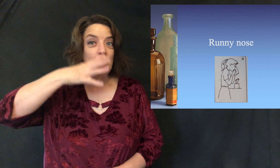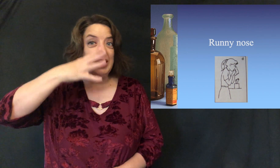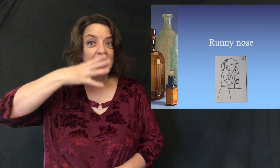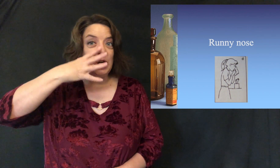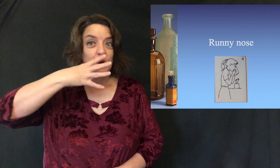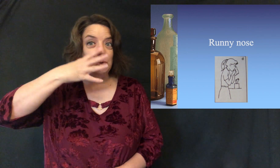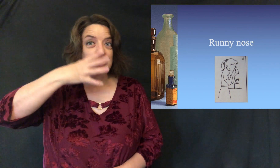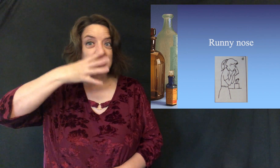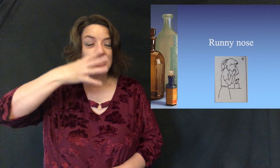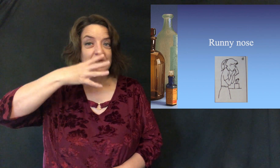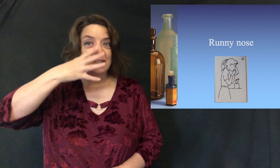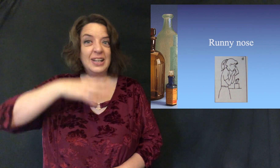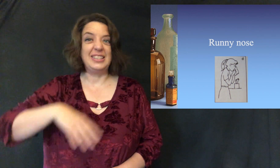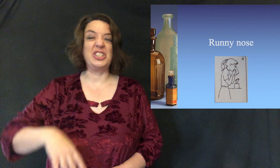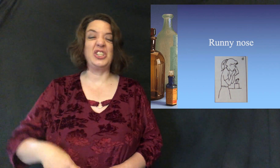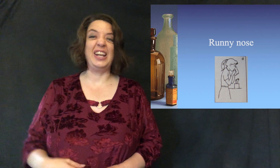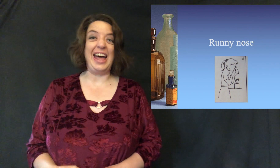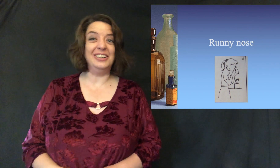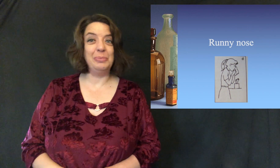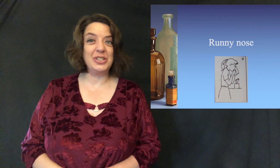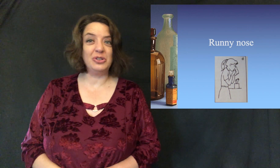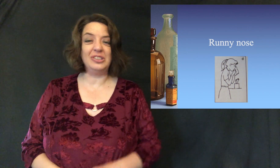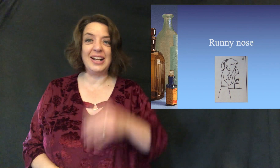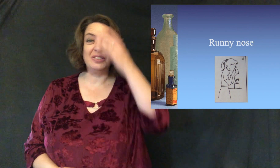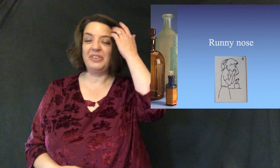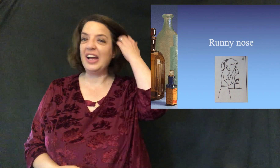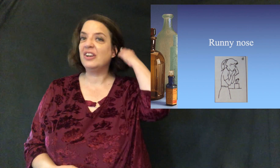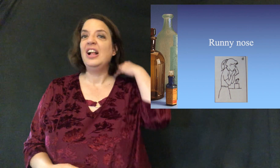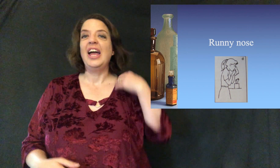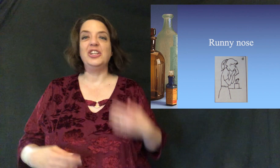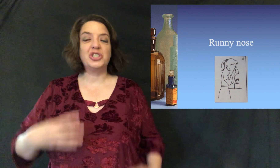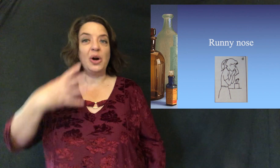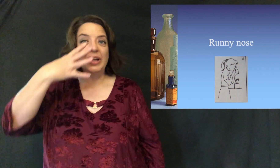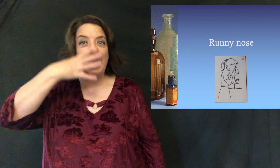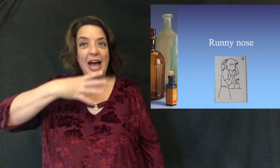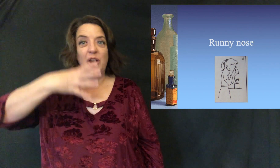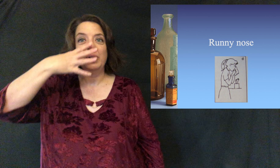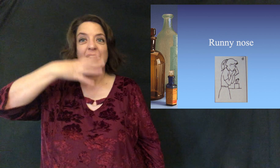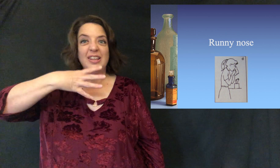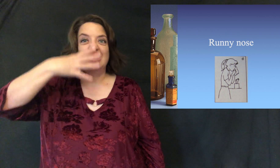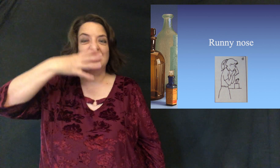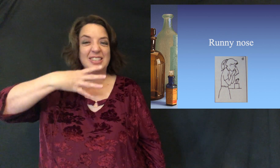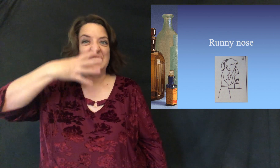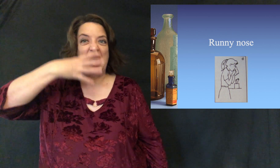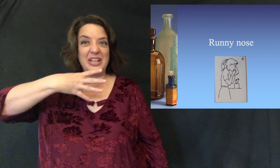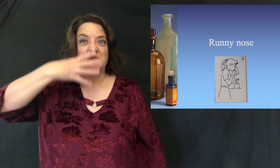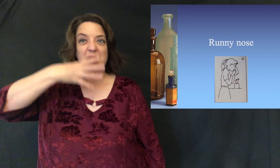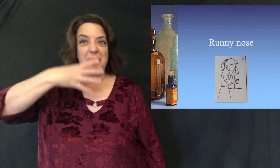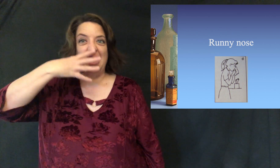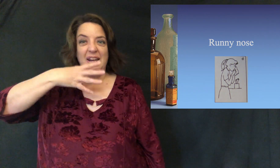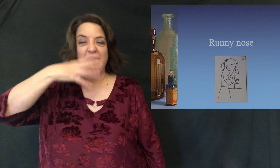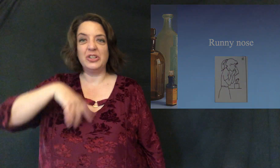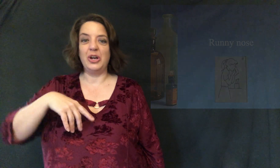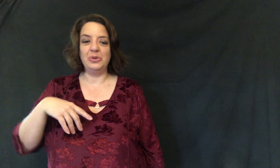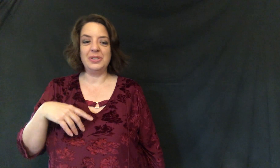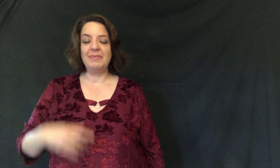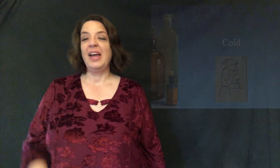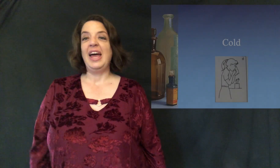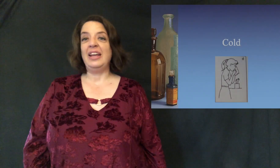Runny nose. That's actually an elemental classifier. It's showing how the snot is dripping out of your nose.